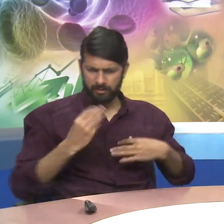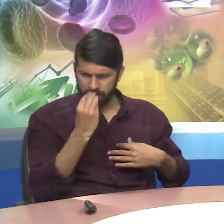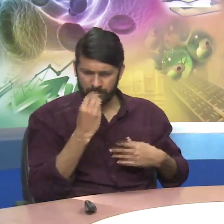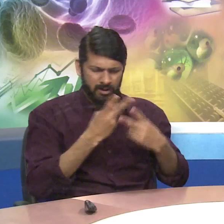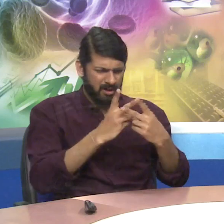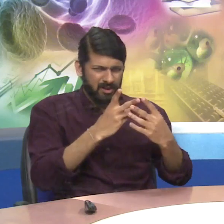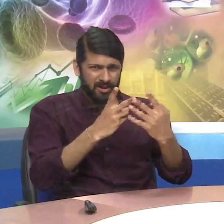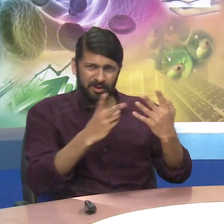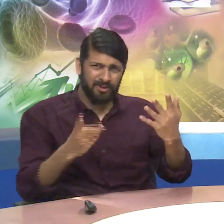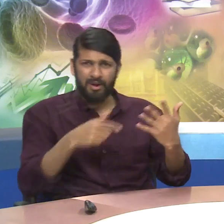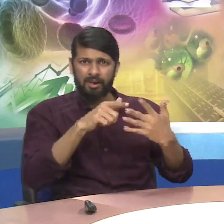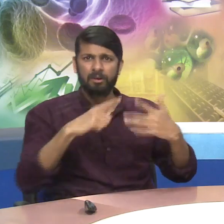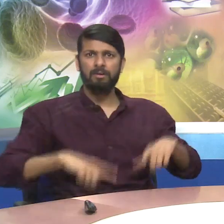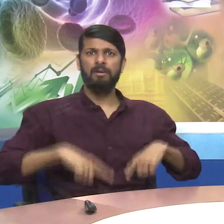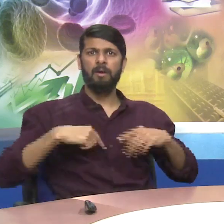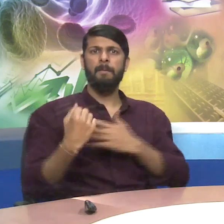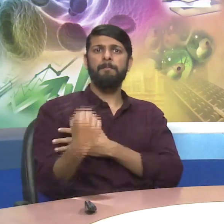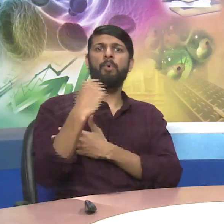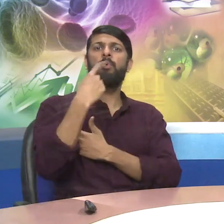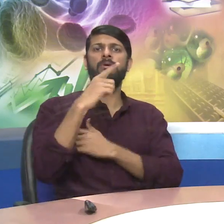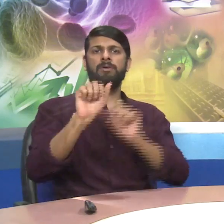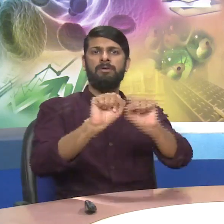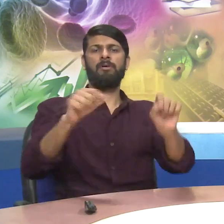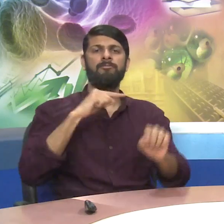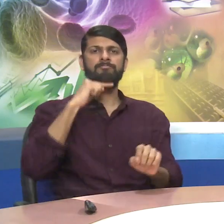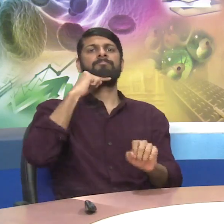and living with dignity as human beings.